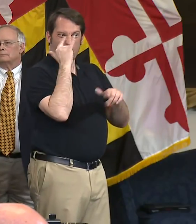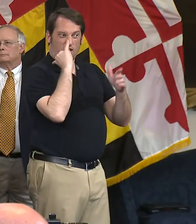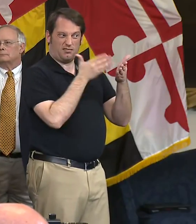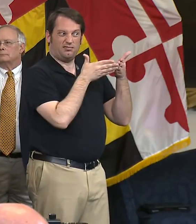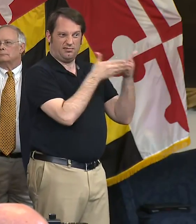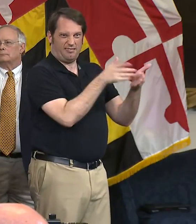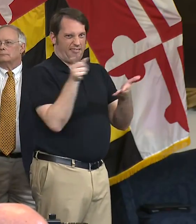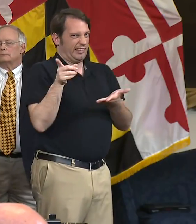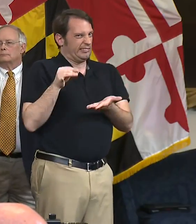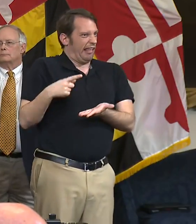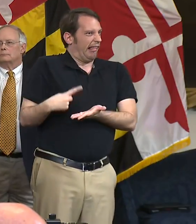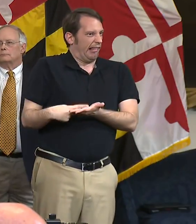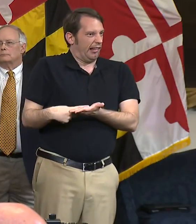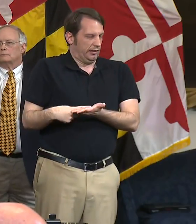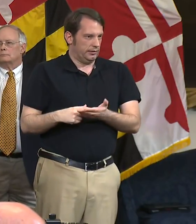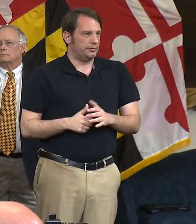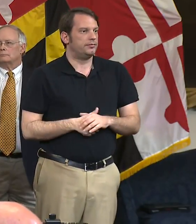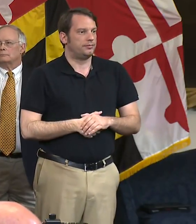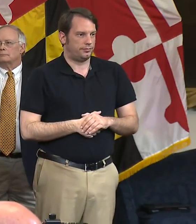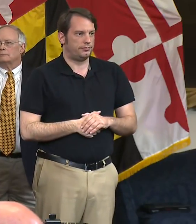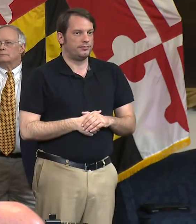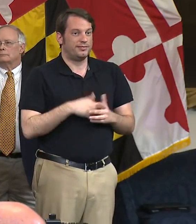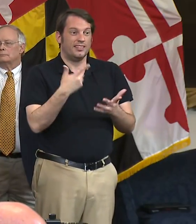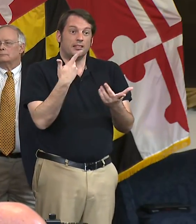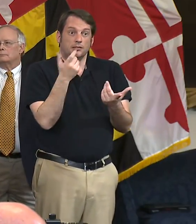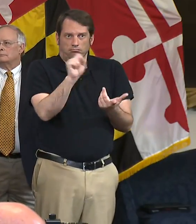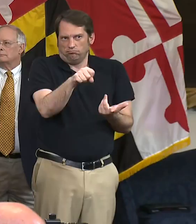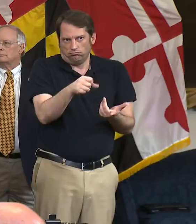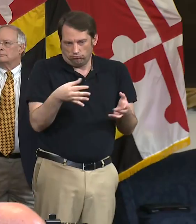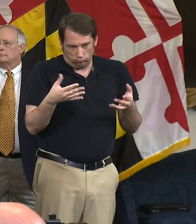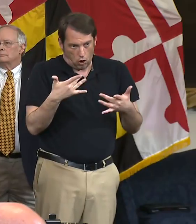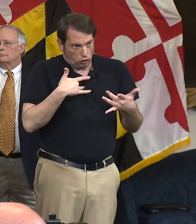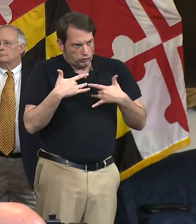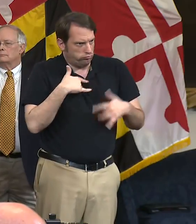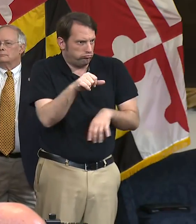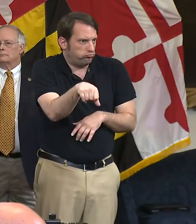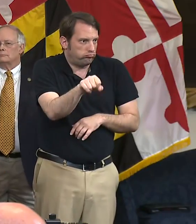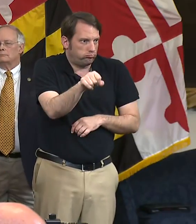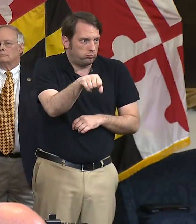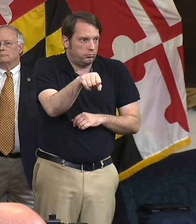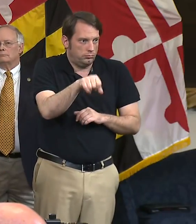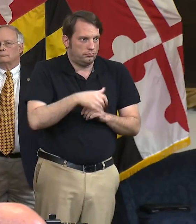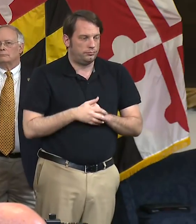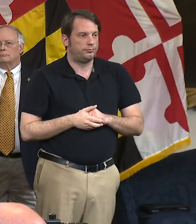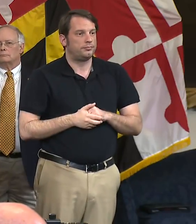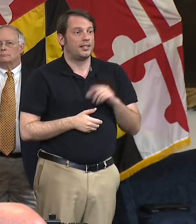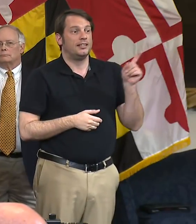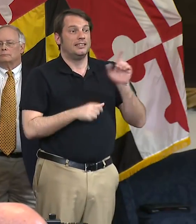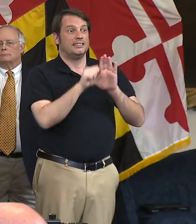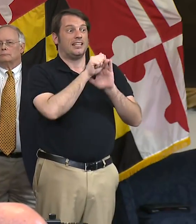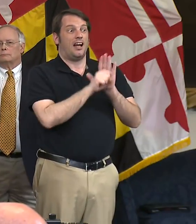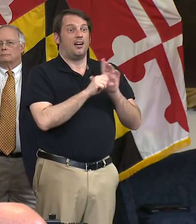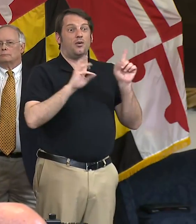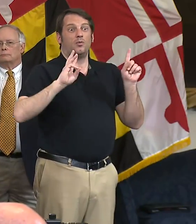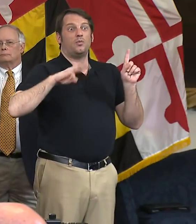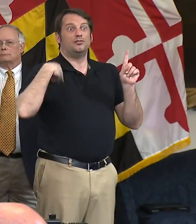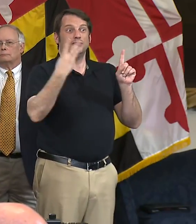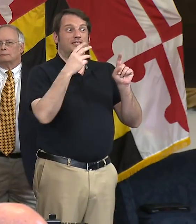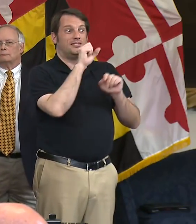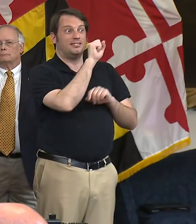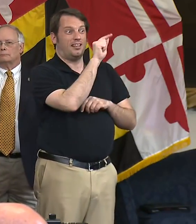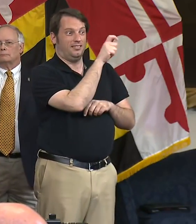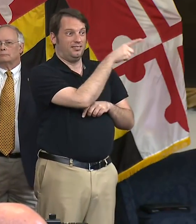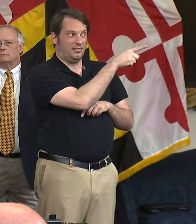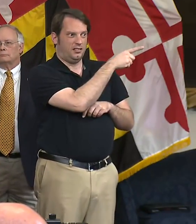But it is a concern. We had the situation in the state of Washington in a retirement, a nursing home facility.